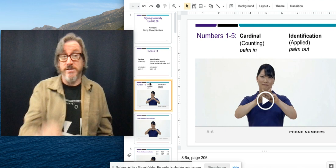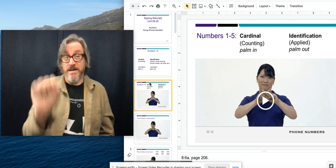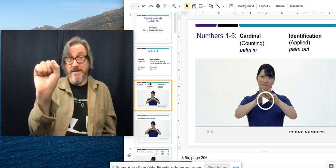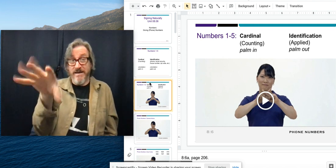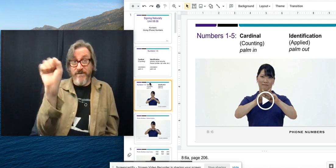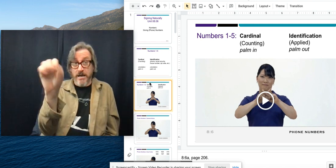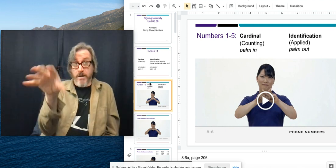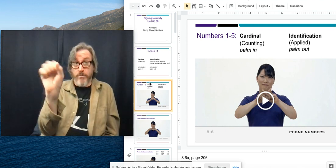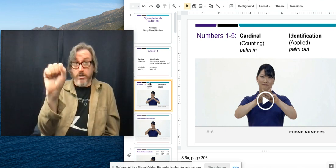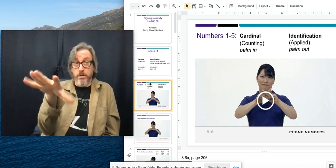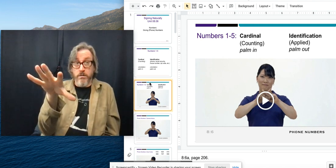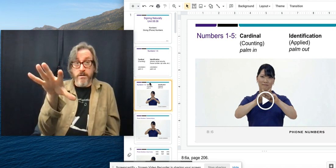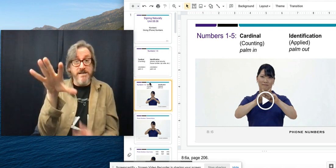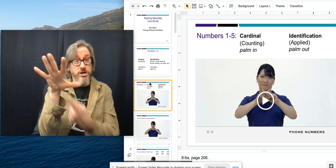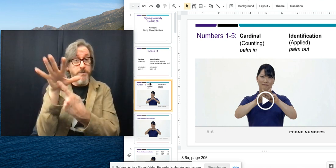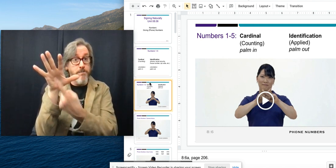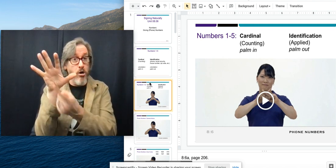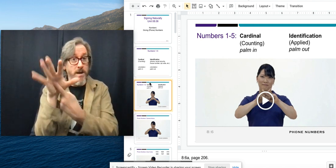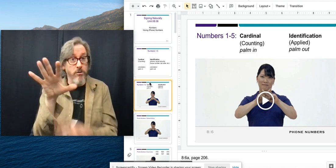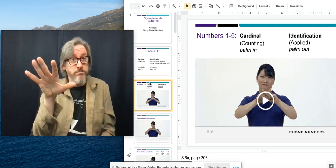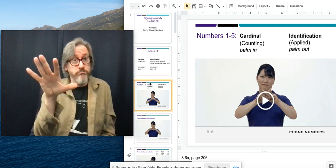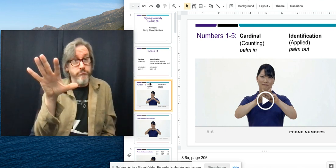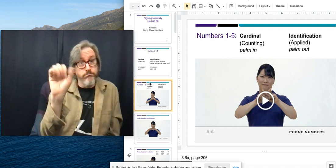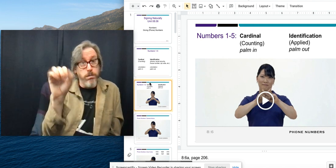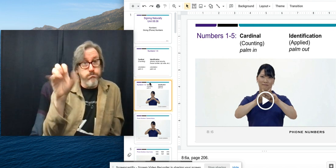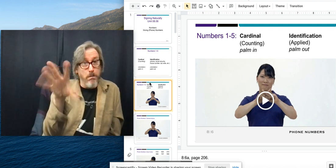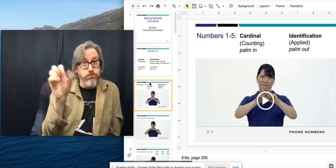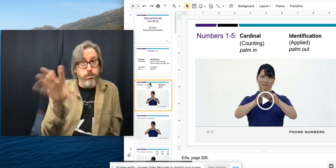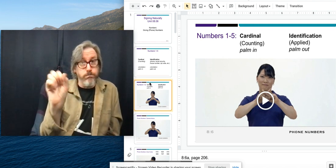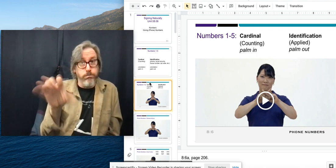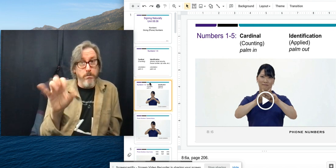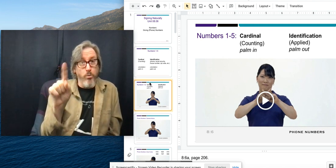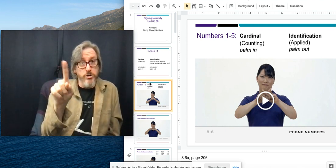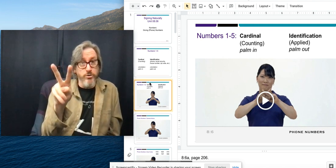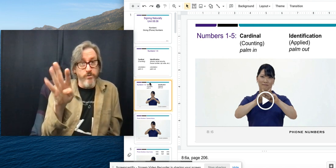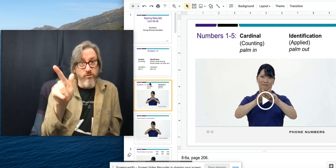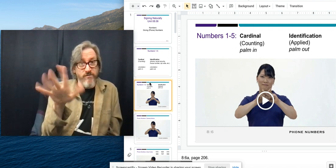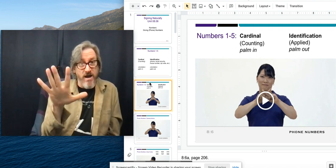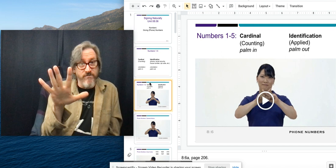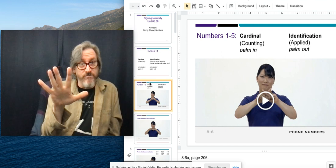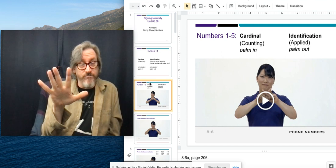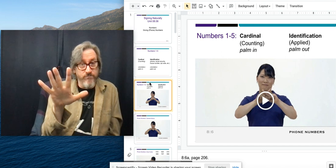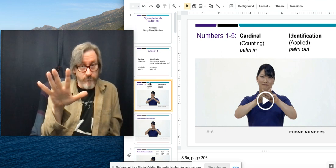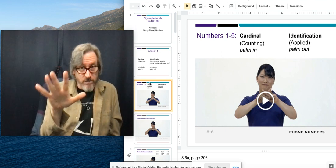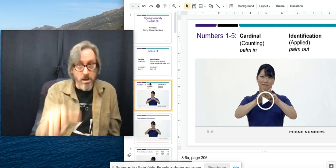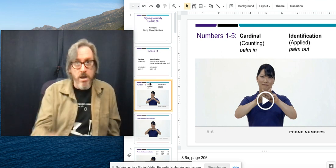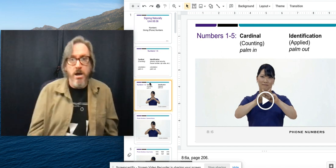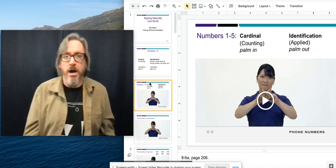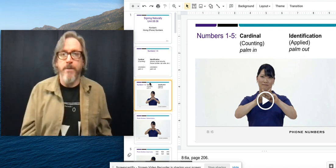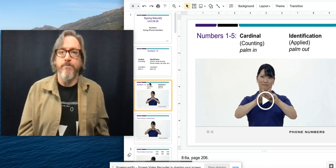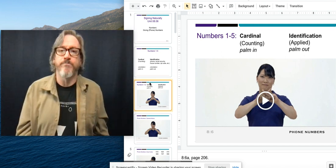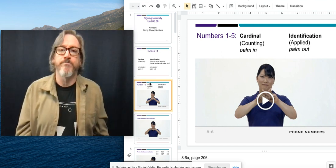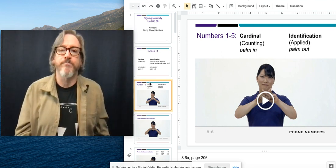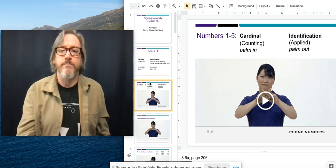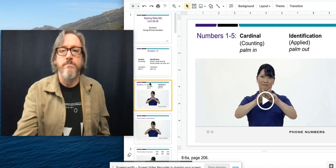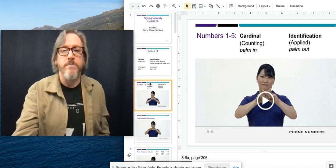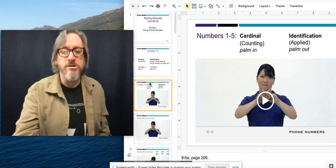doing numbers and I'm giving a number, it's going to be palm out. 1, 2, 3, 4,